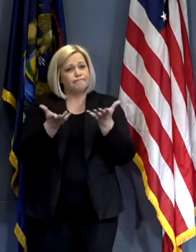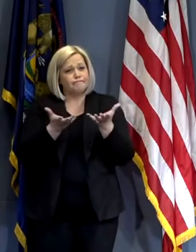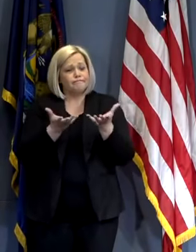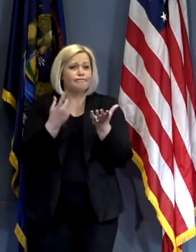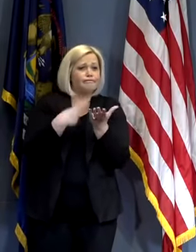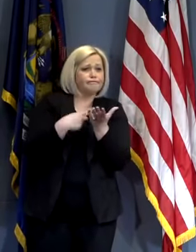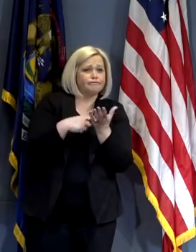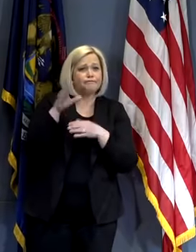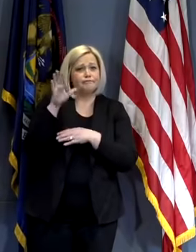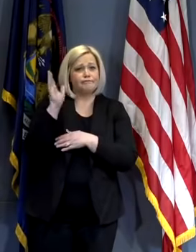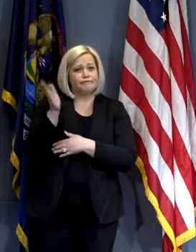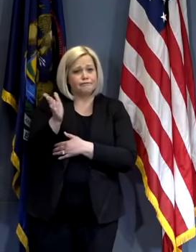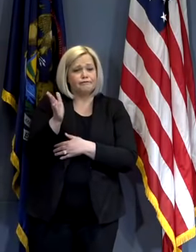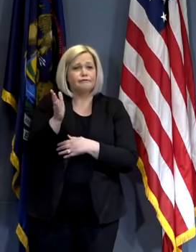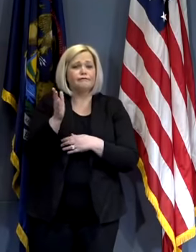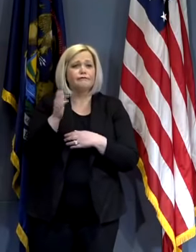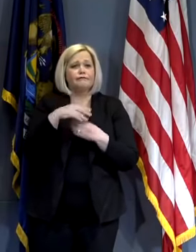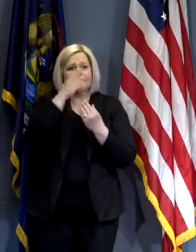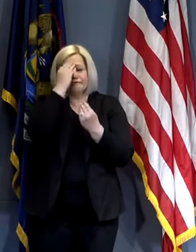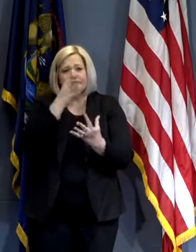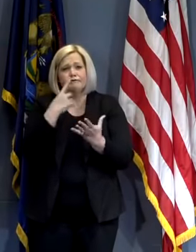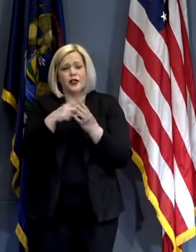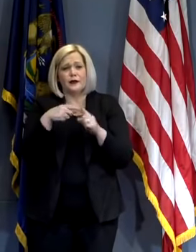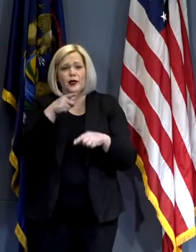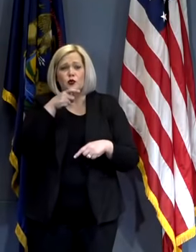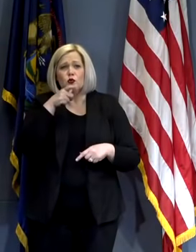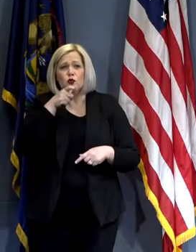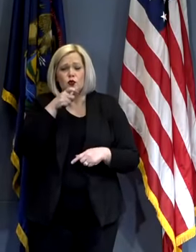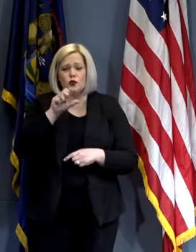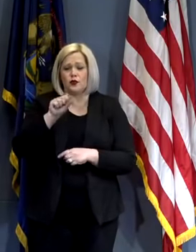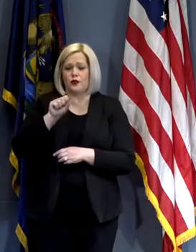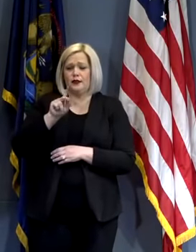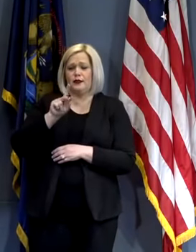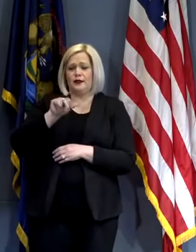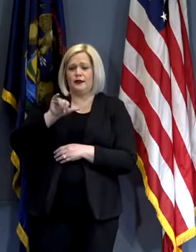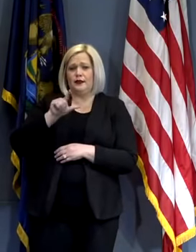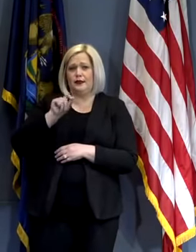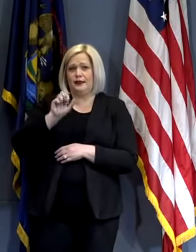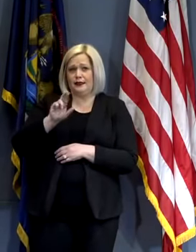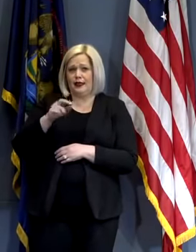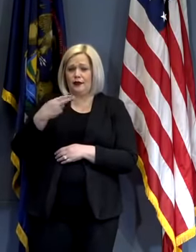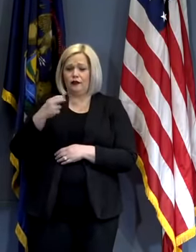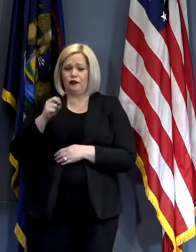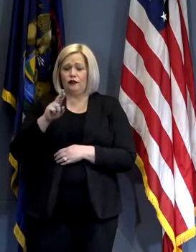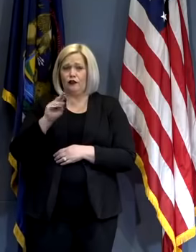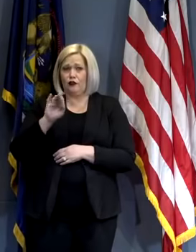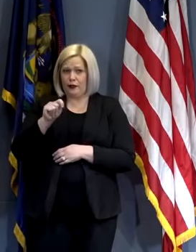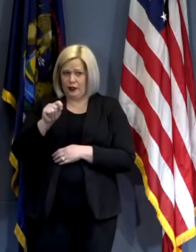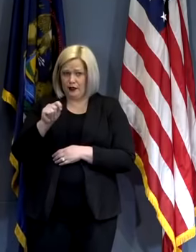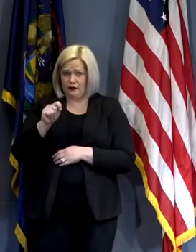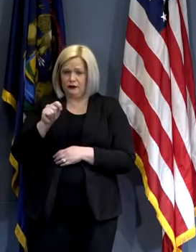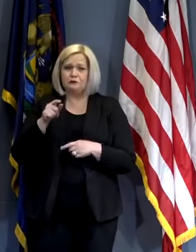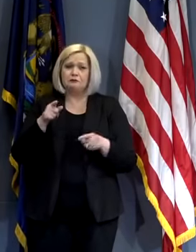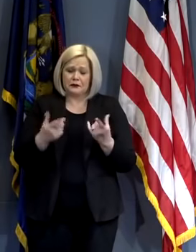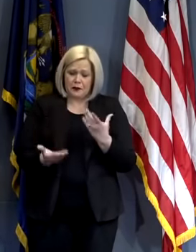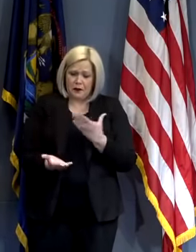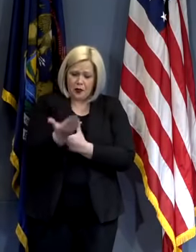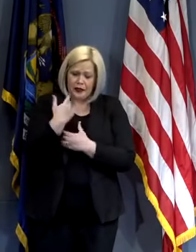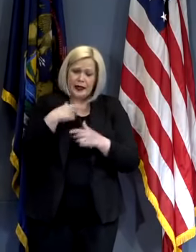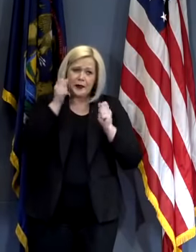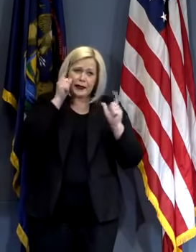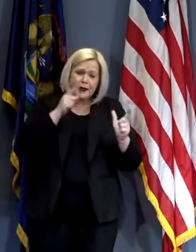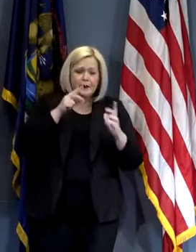acknowledging Skylar Herbert. Now, when I get up in the morning, I drink my coffee and I try to catch up on the news. And